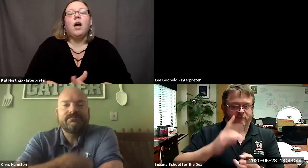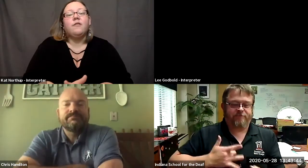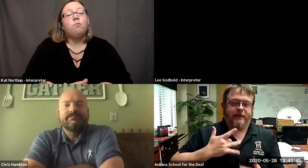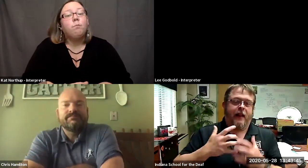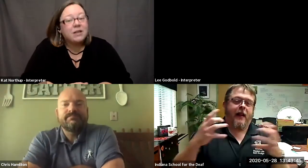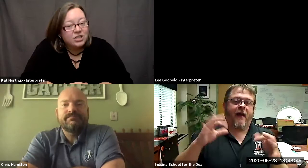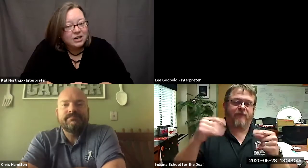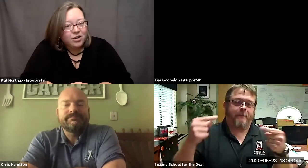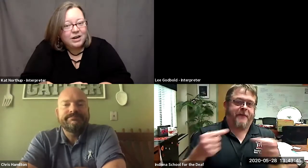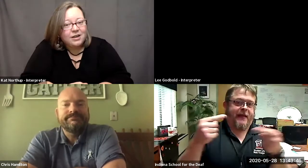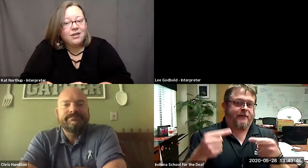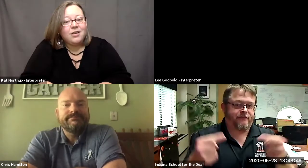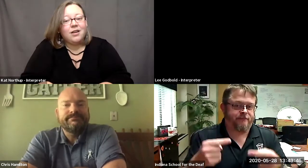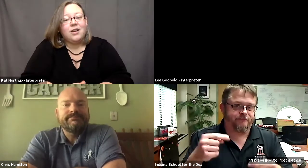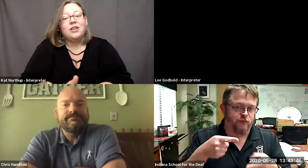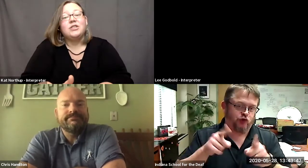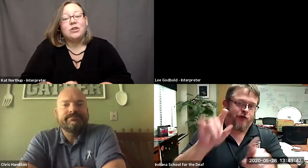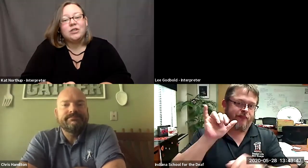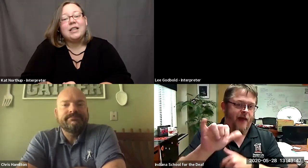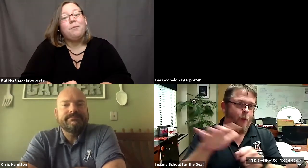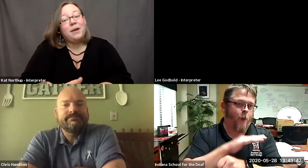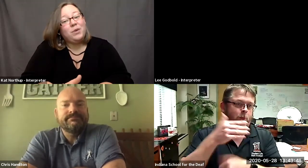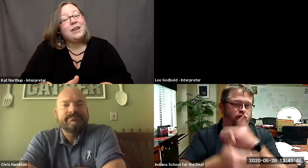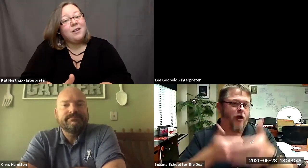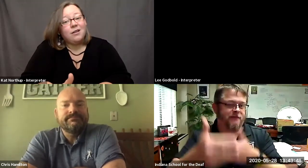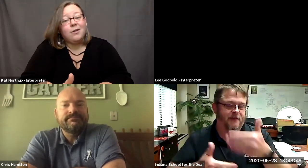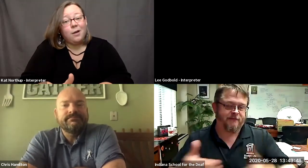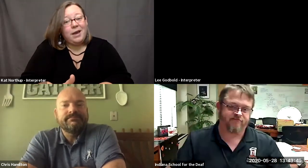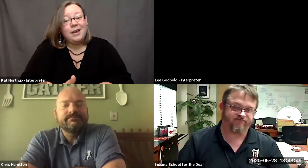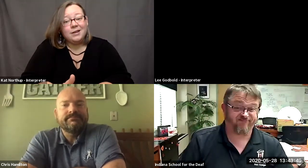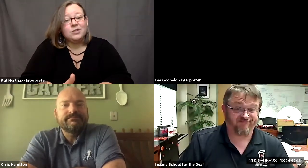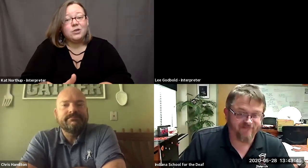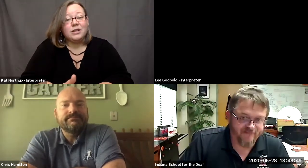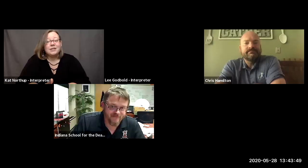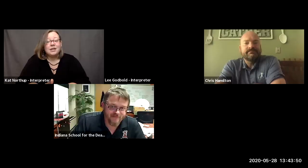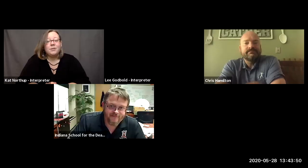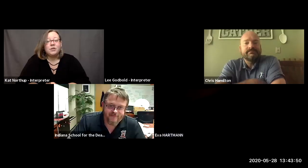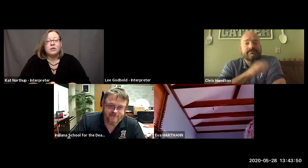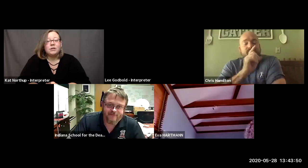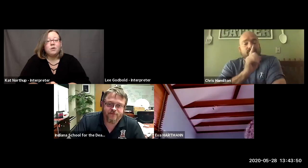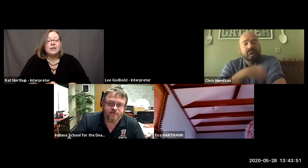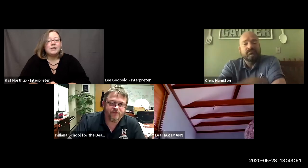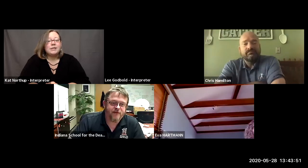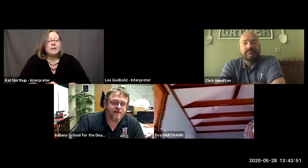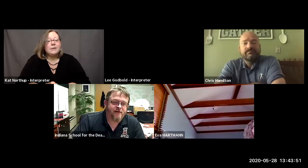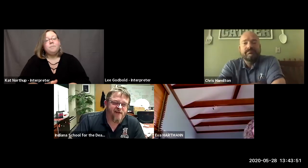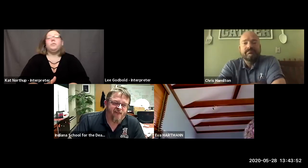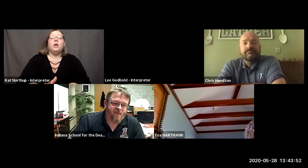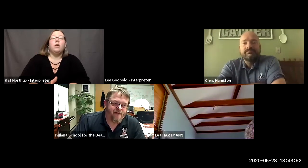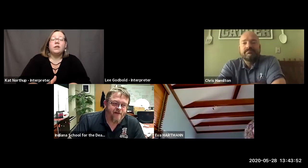of budgetary concerns that may be a pain during this time and during this process. That's